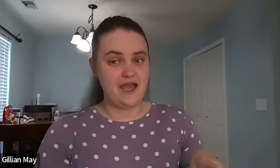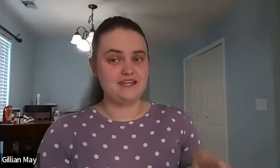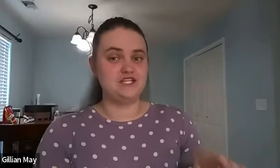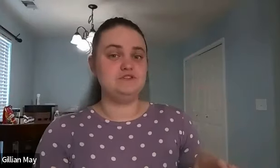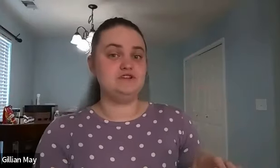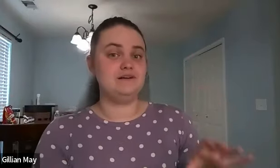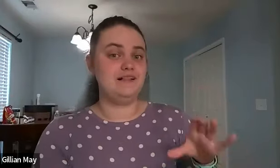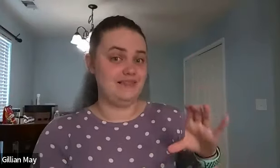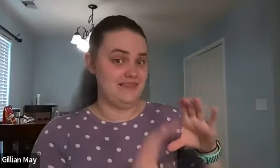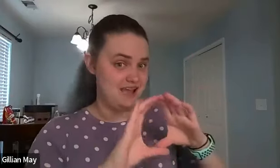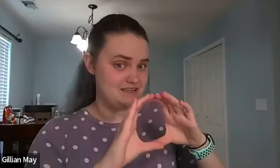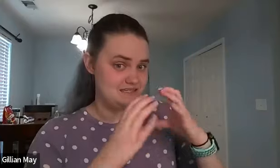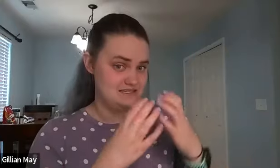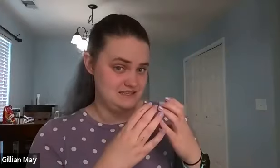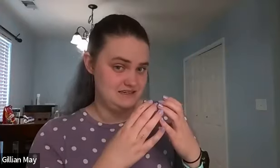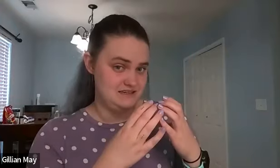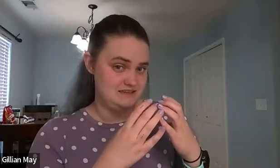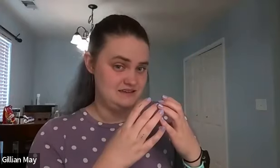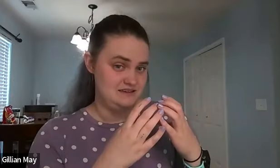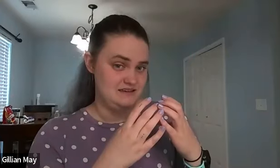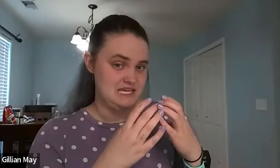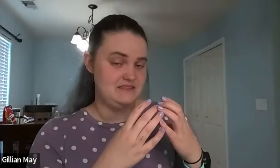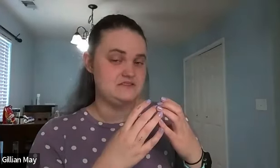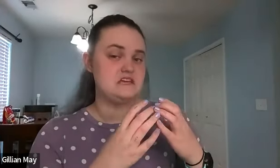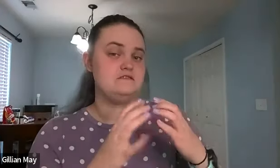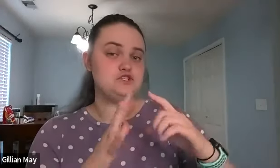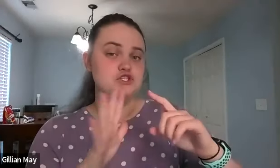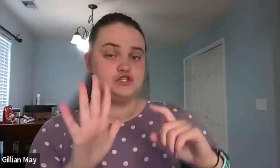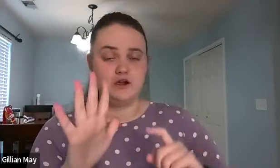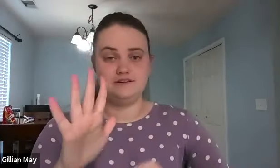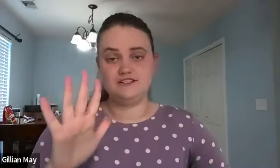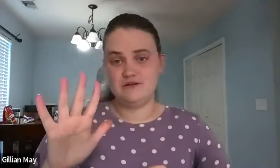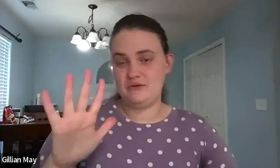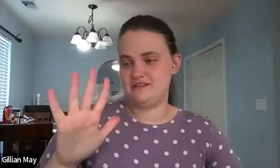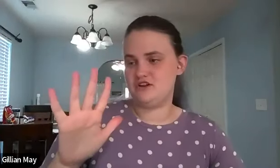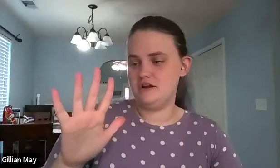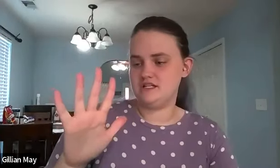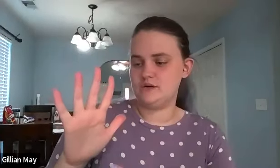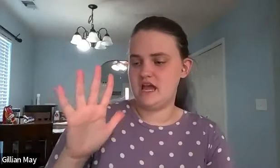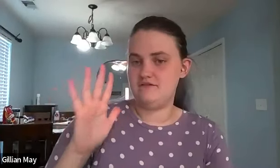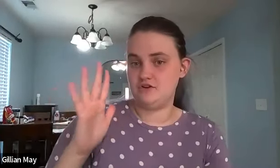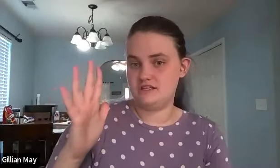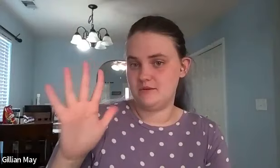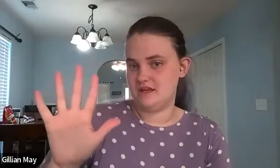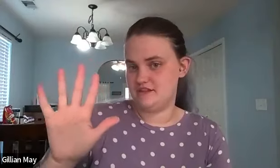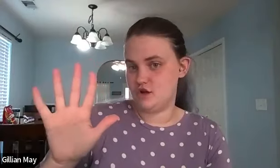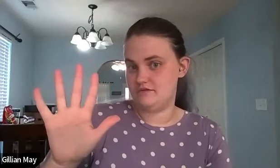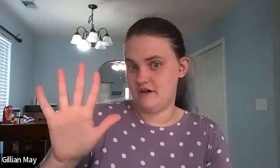that is you would do class and then the sign for start. So start is going to have your non-dominant in this open